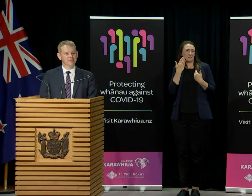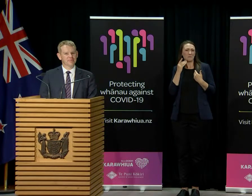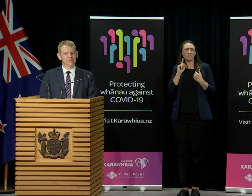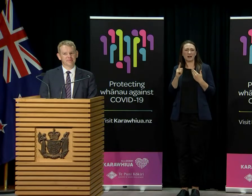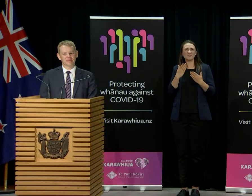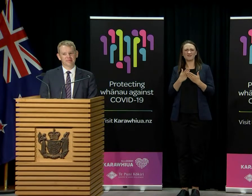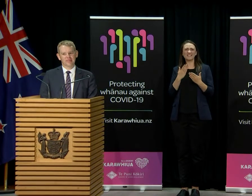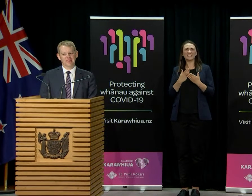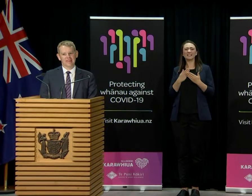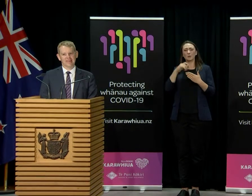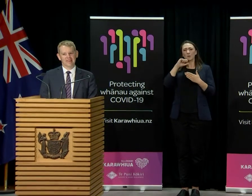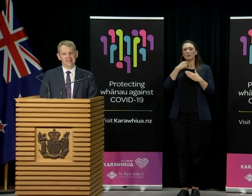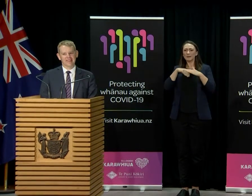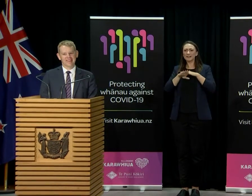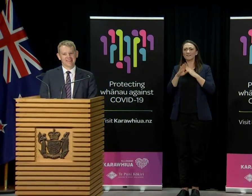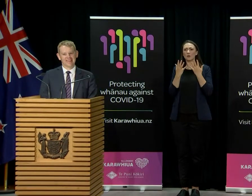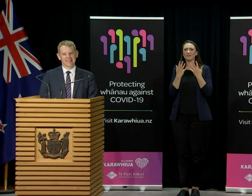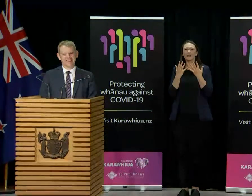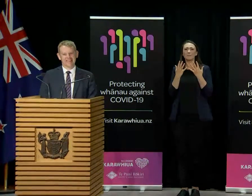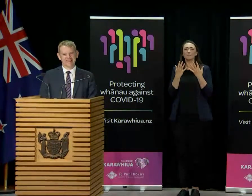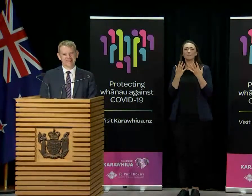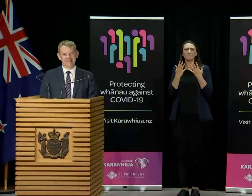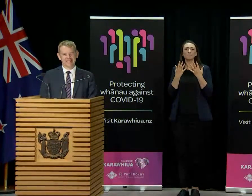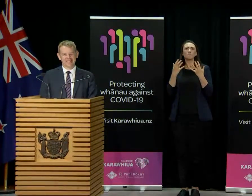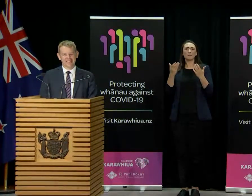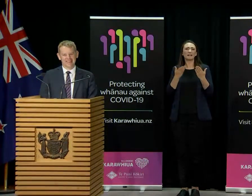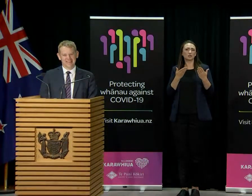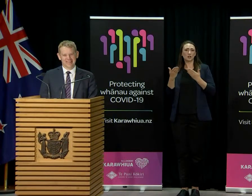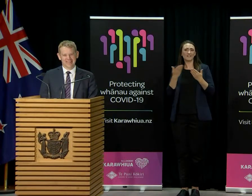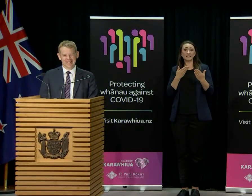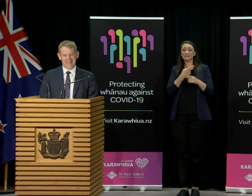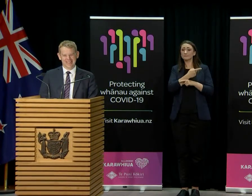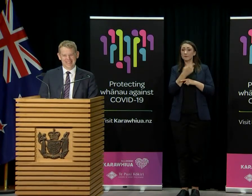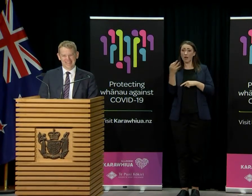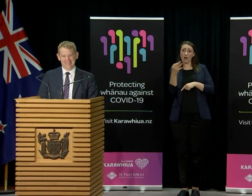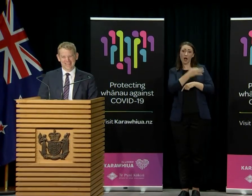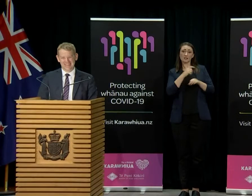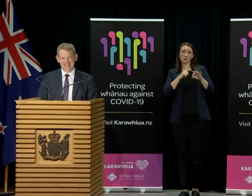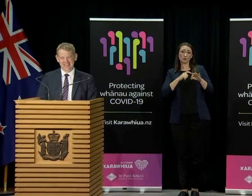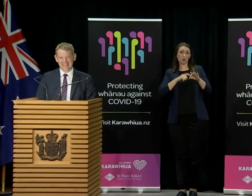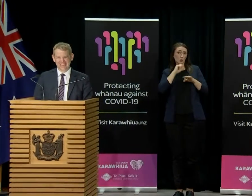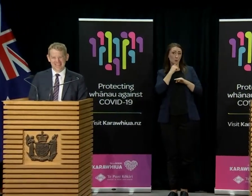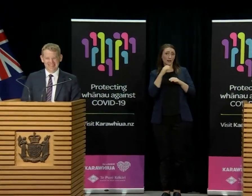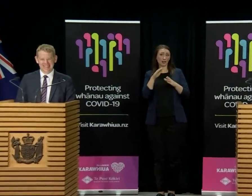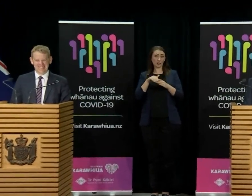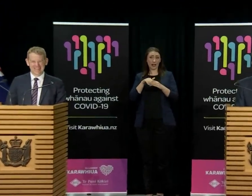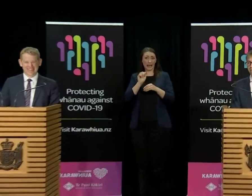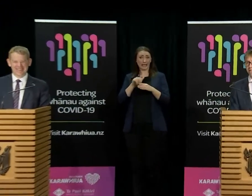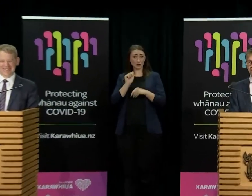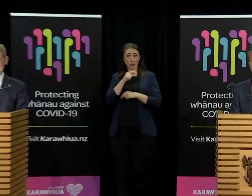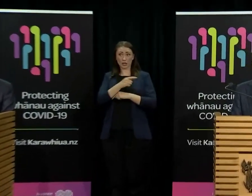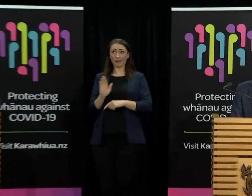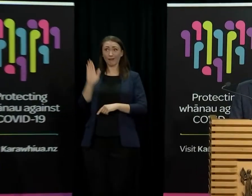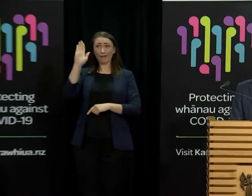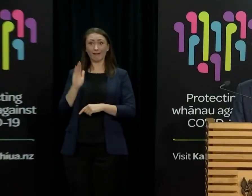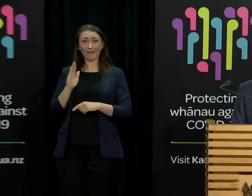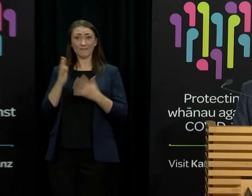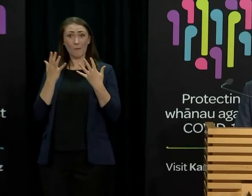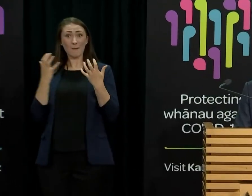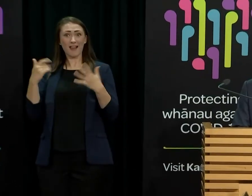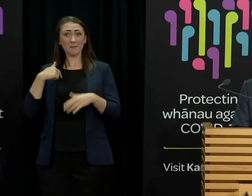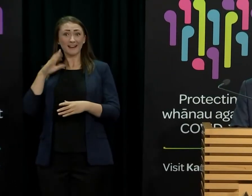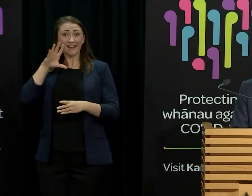are. Any thoughts about running for Parliament? Not a jot. What about an international post? What about a